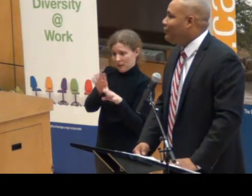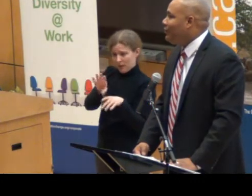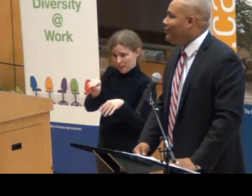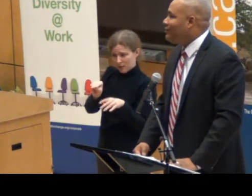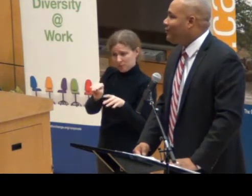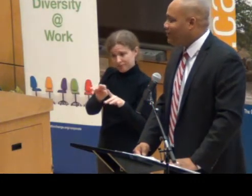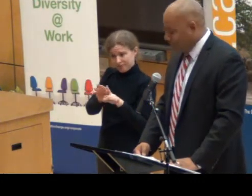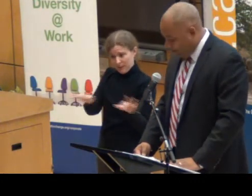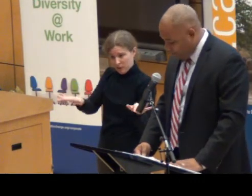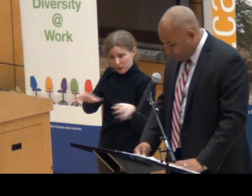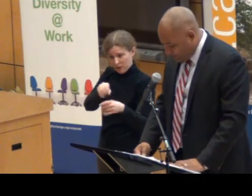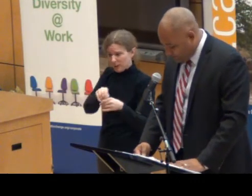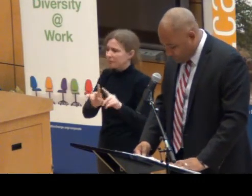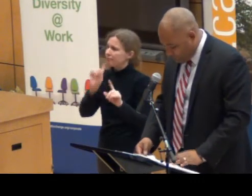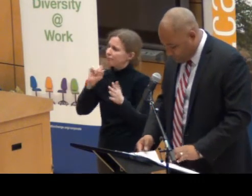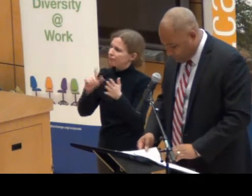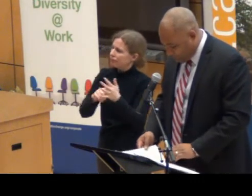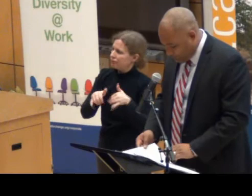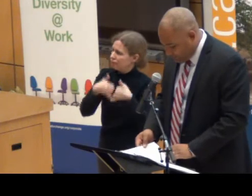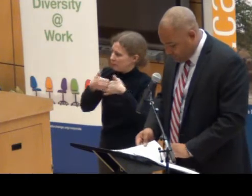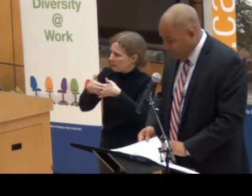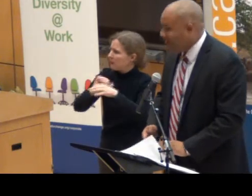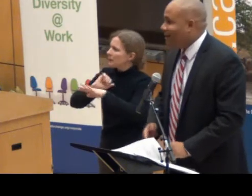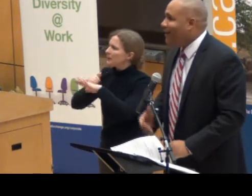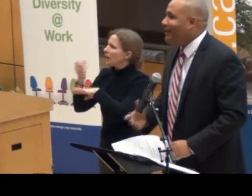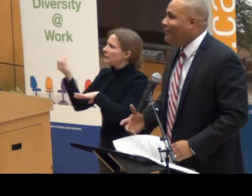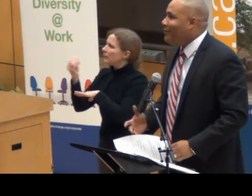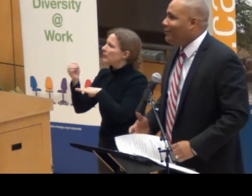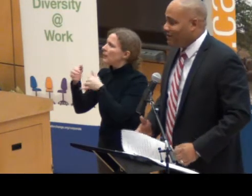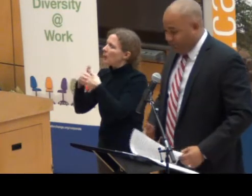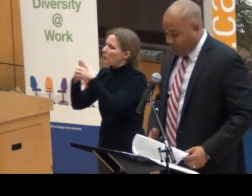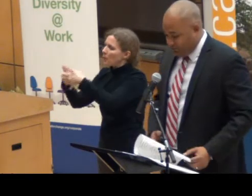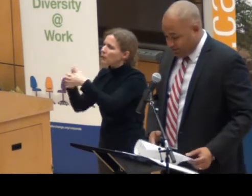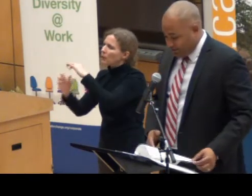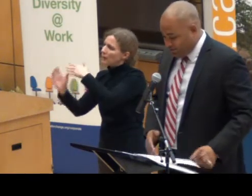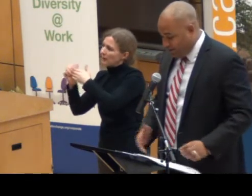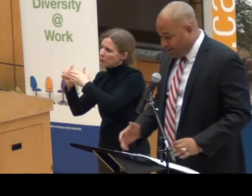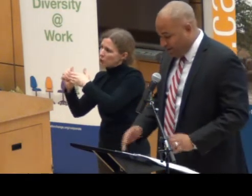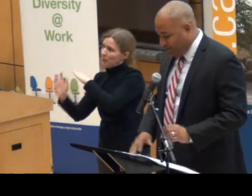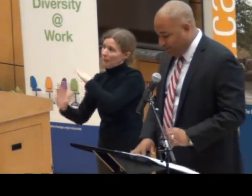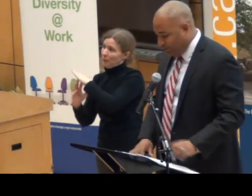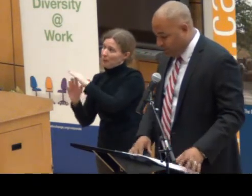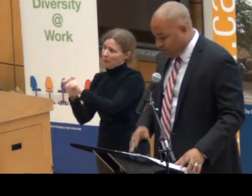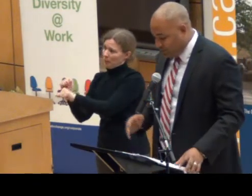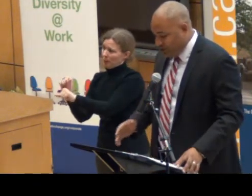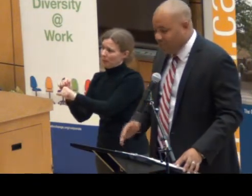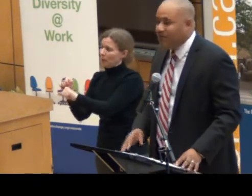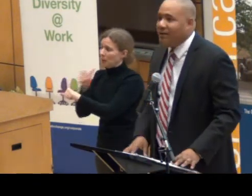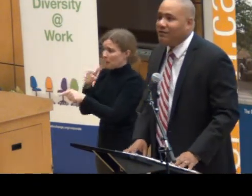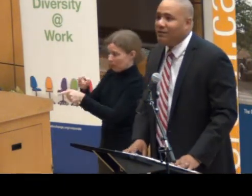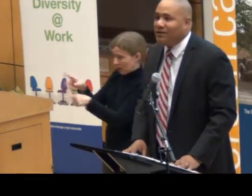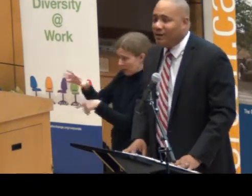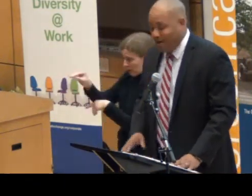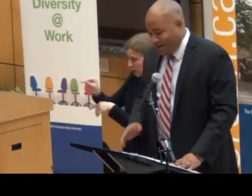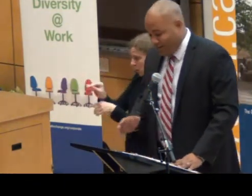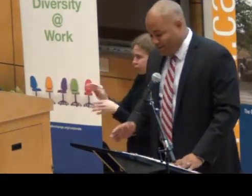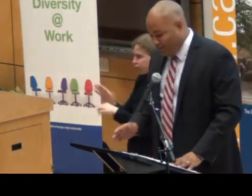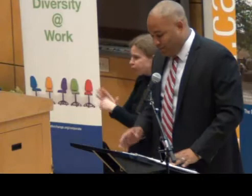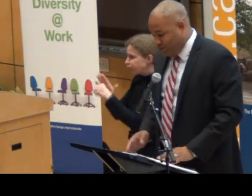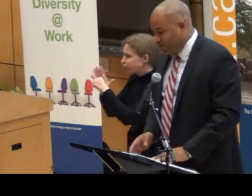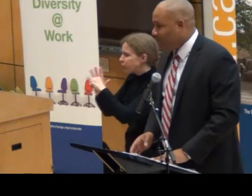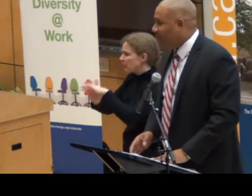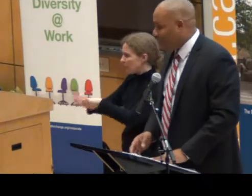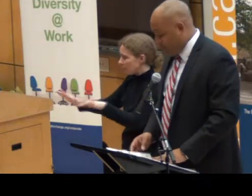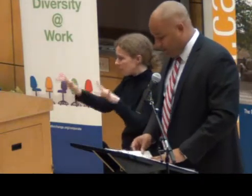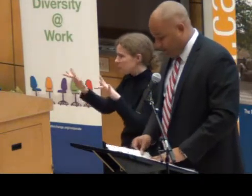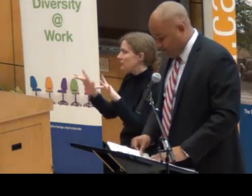companies that are doing well. So we established the Ontario Award for Leadership in Immigrant Employment to recognize employers who champion diversity and